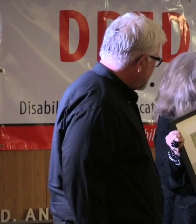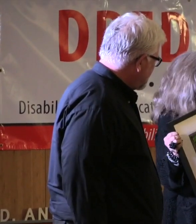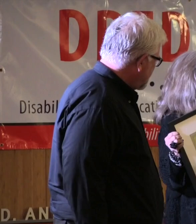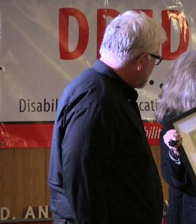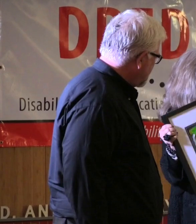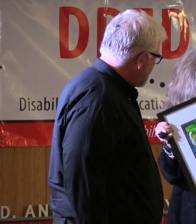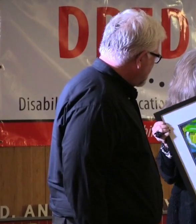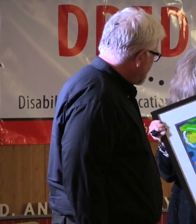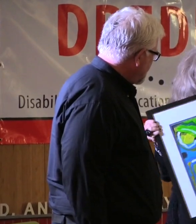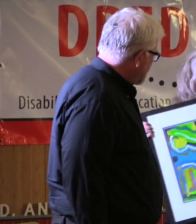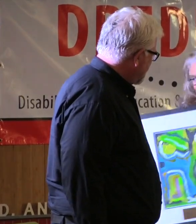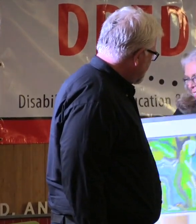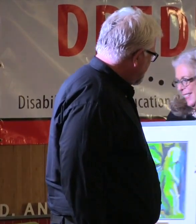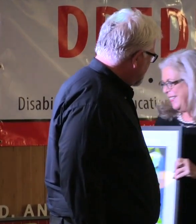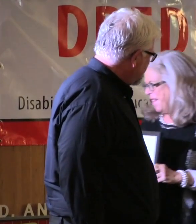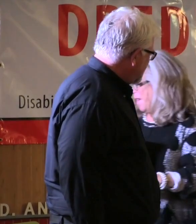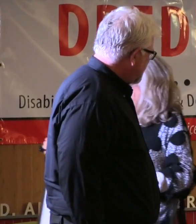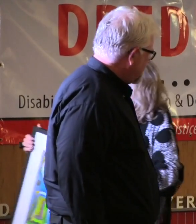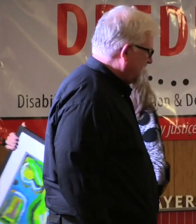I'll take this.